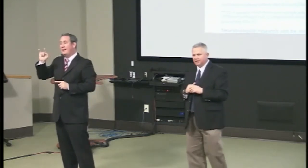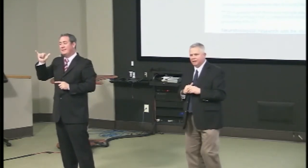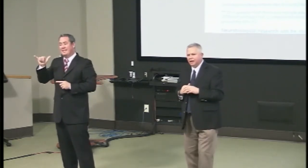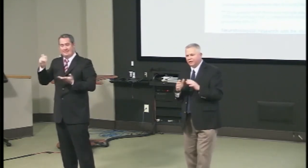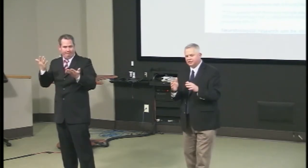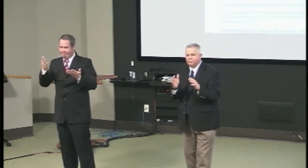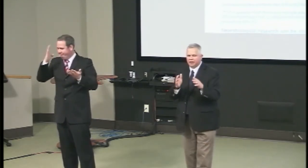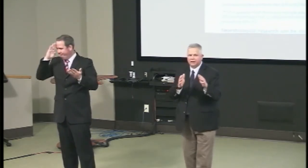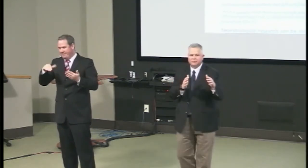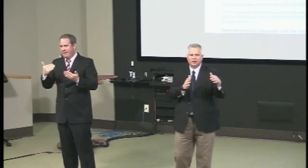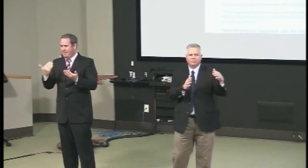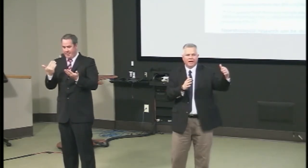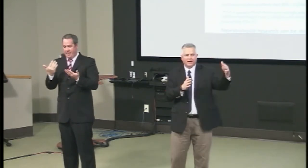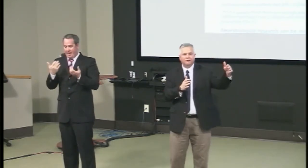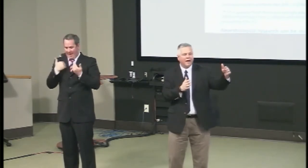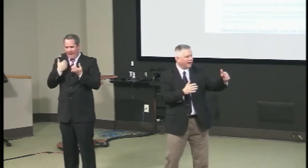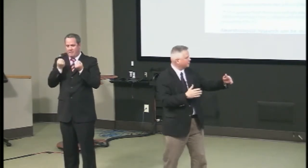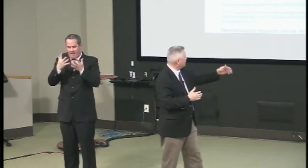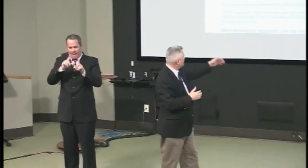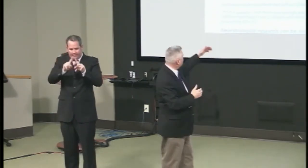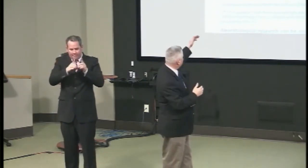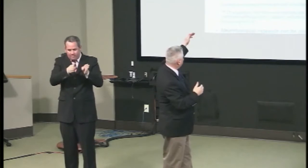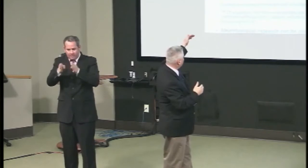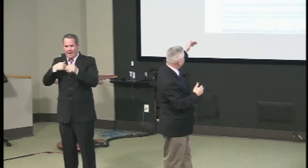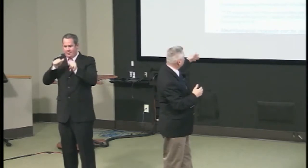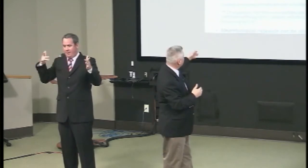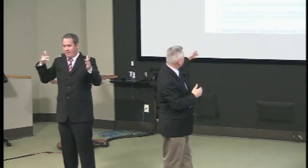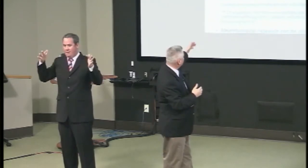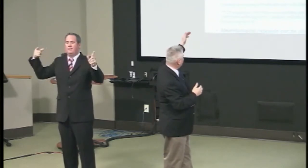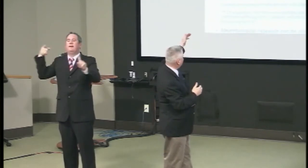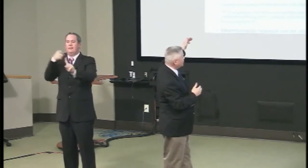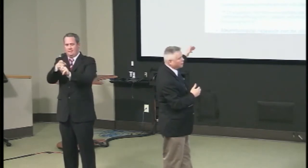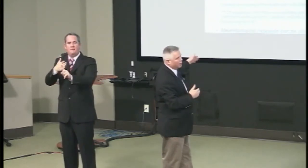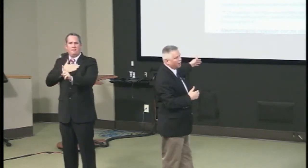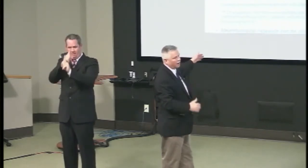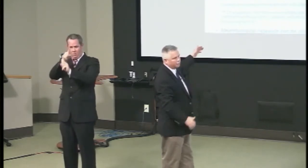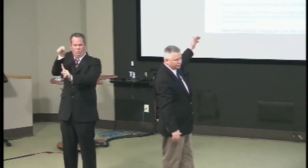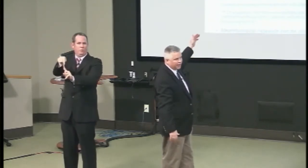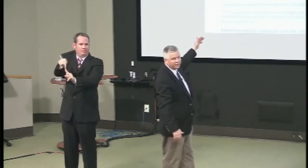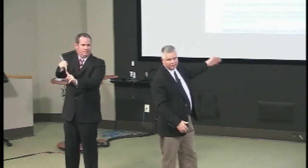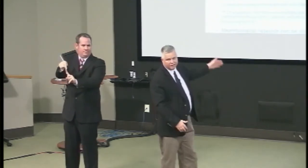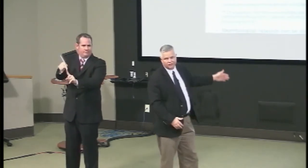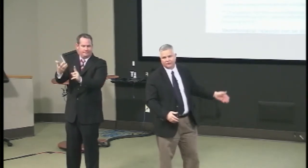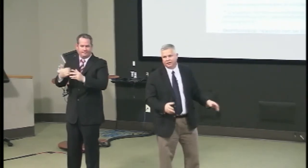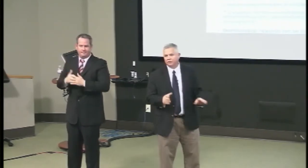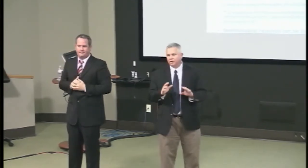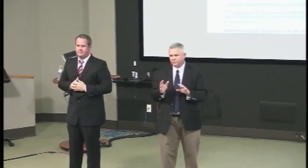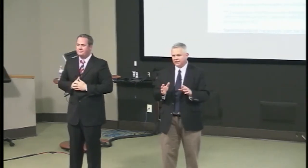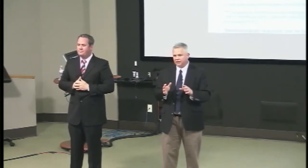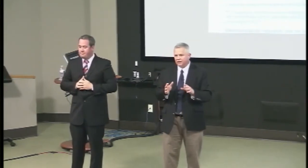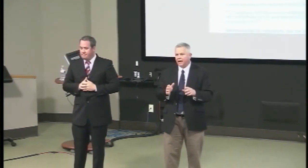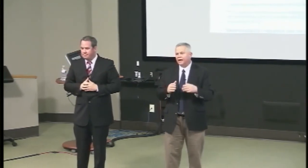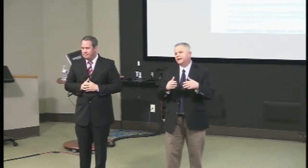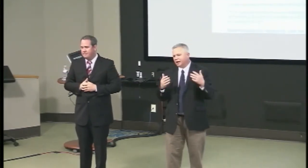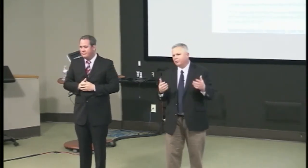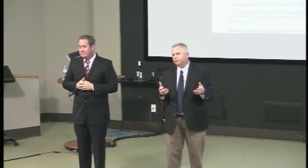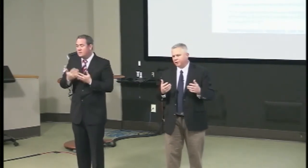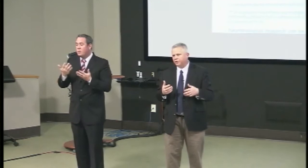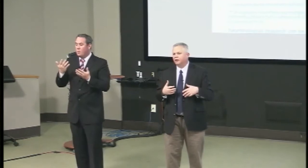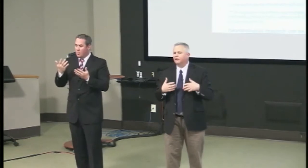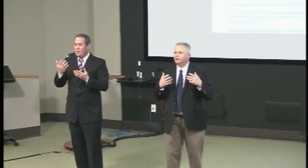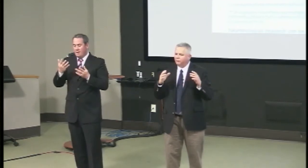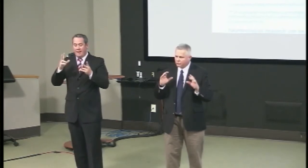state, and that some kids may, in fact, be differentially presenting these difficulties and ending